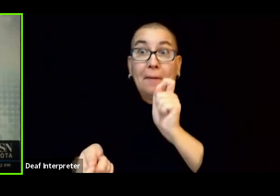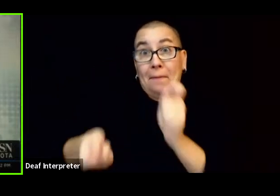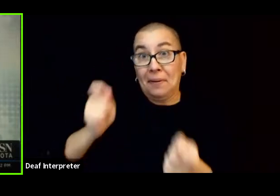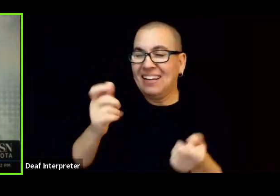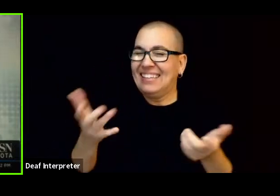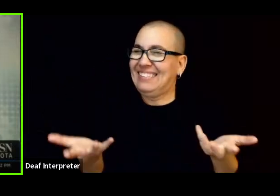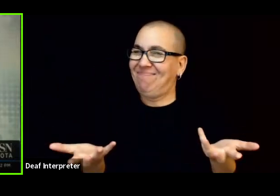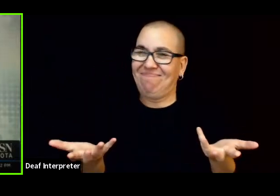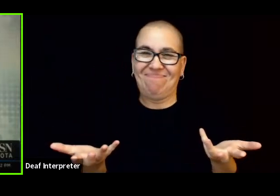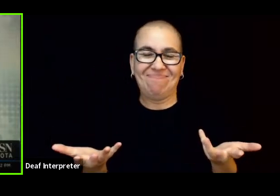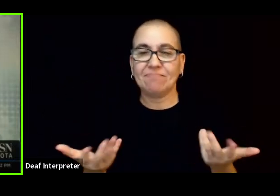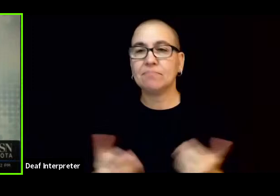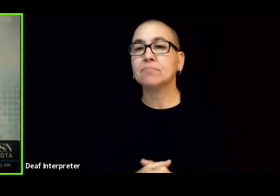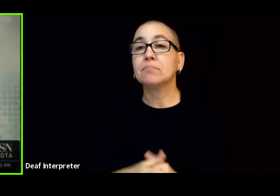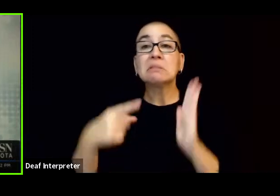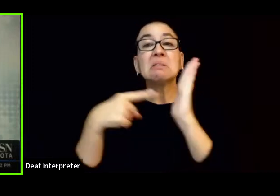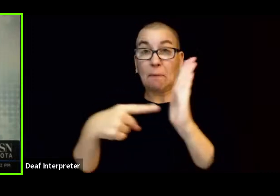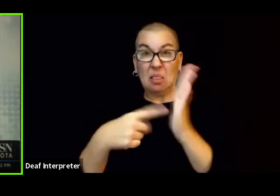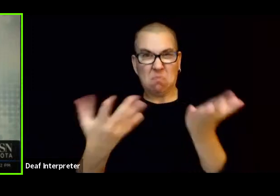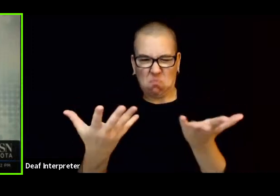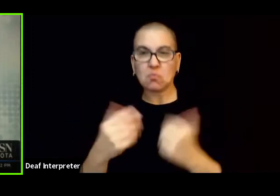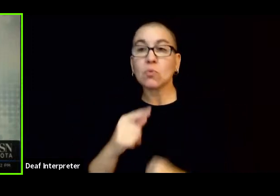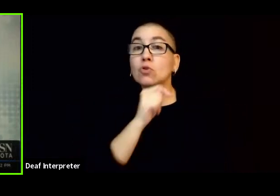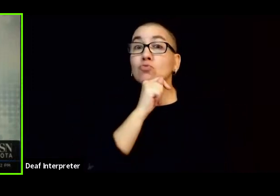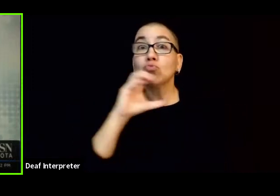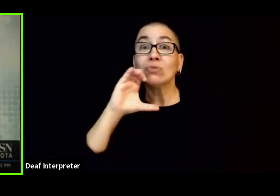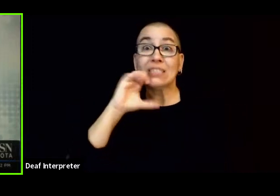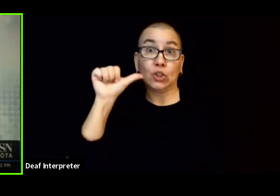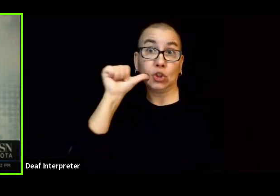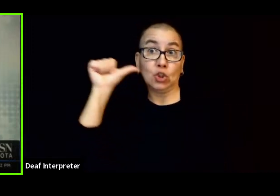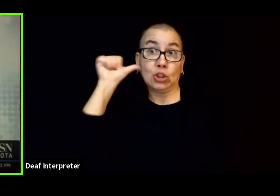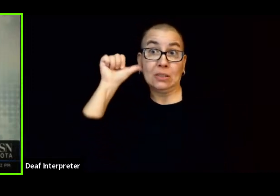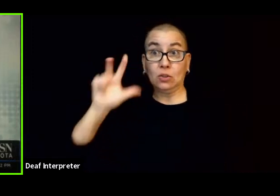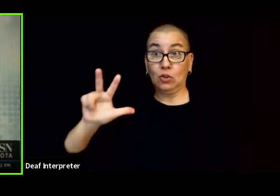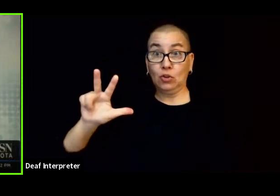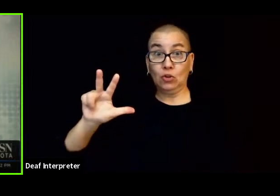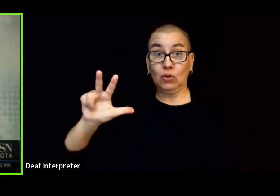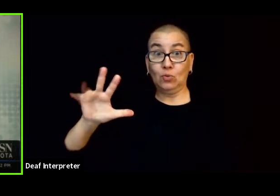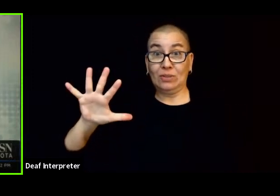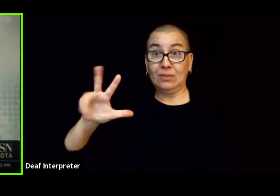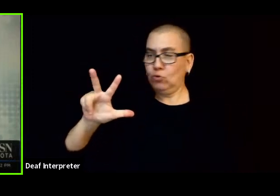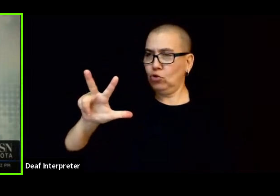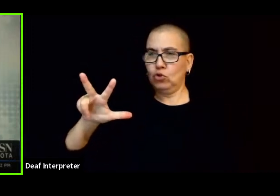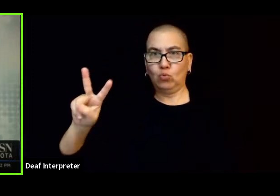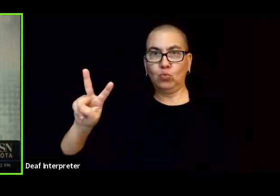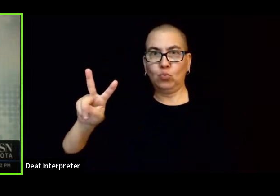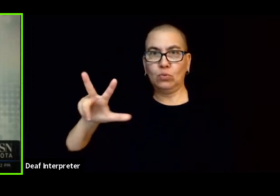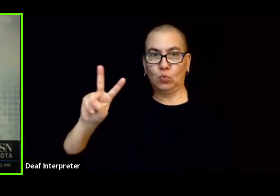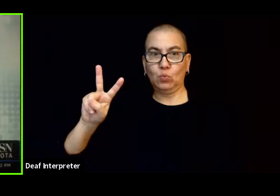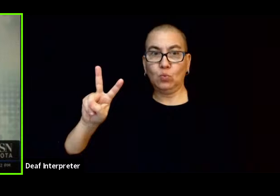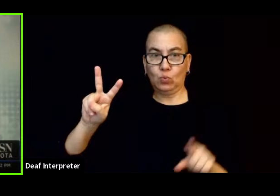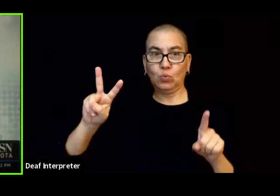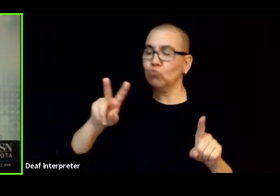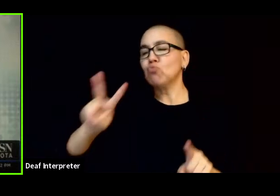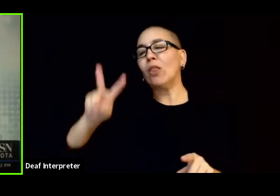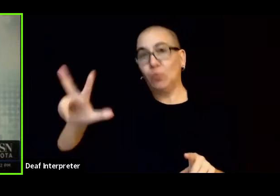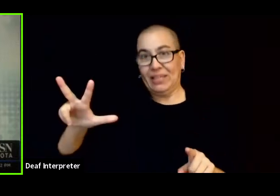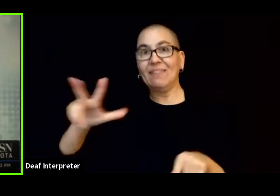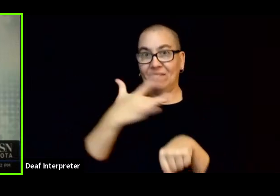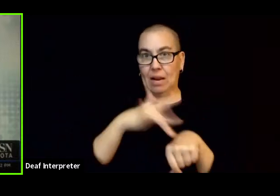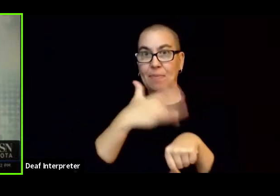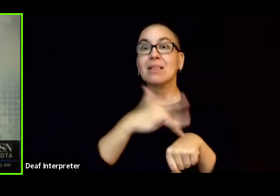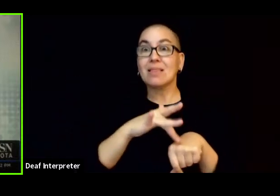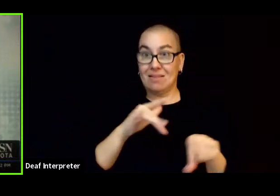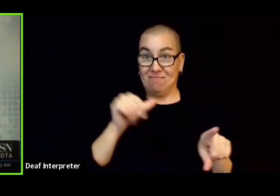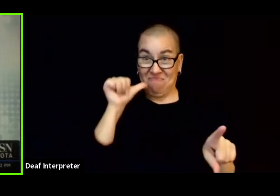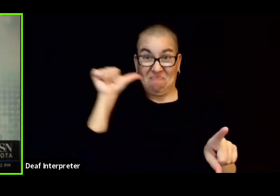metro hospitals yesterday, on the 4th, there were 22, 17 on the 3rd. So just as an example